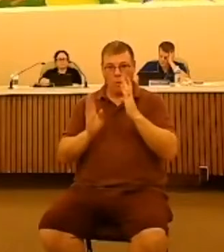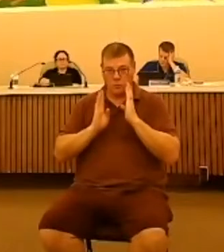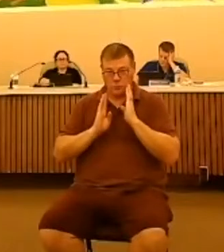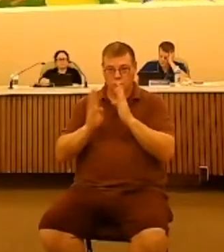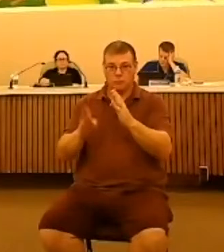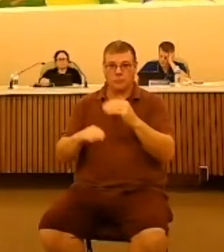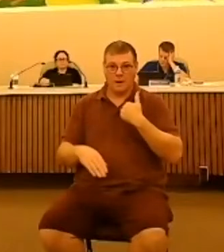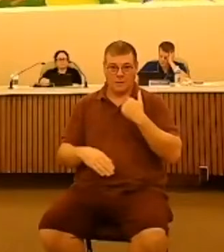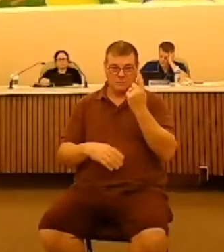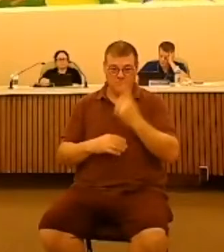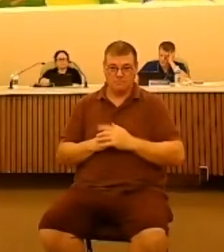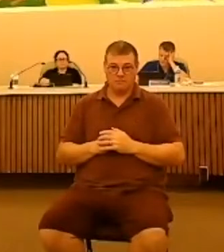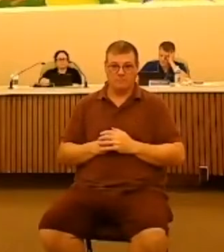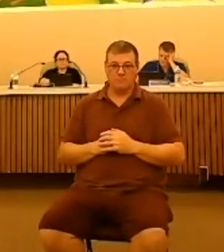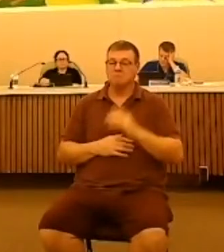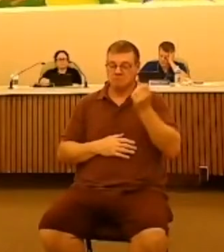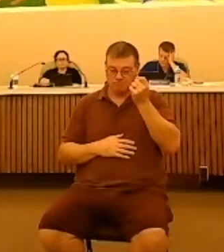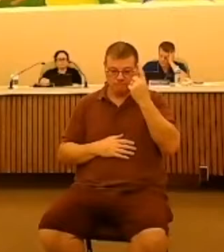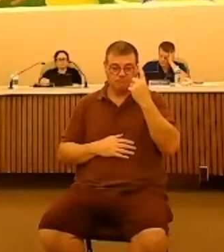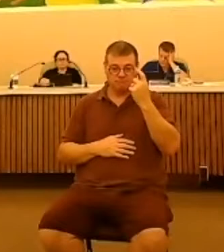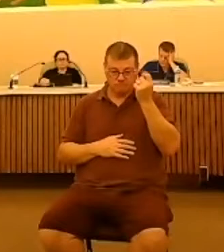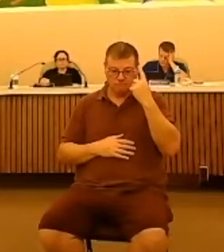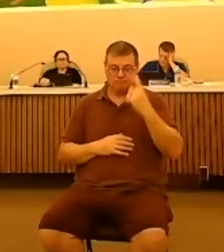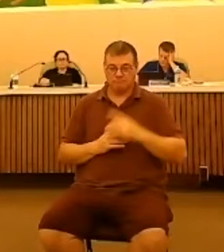them. Understood.